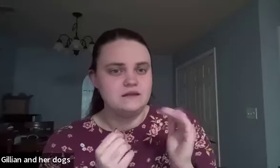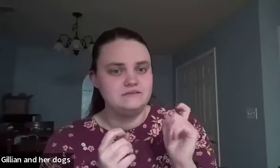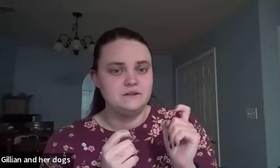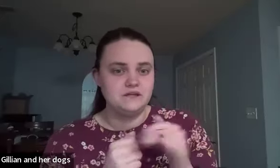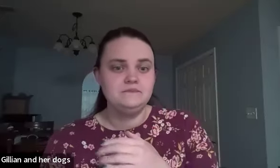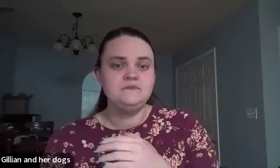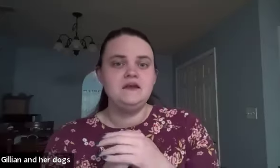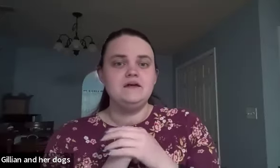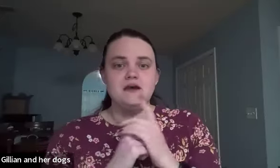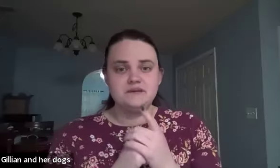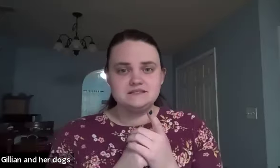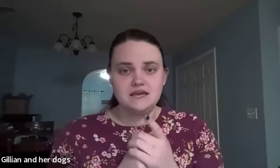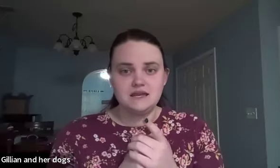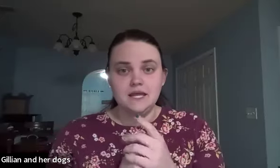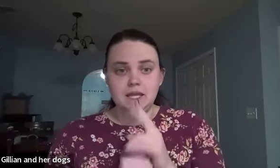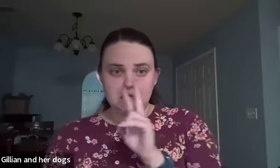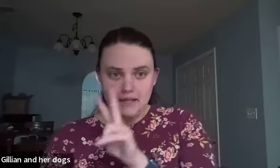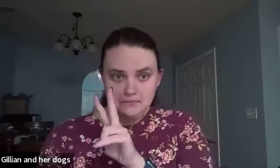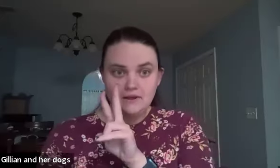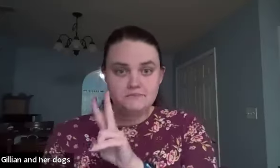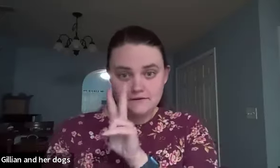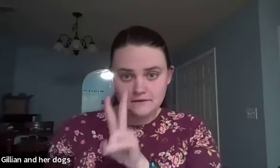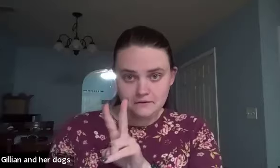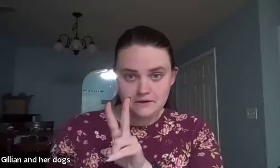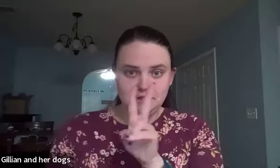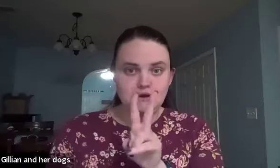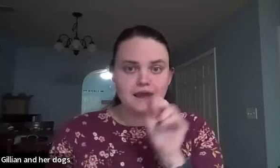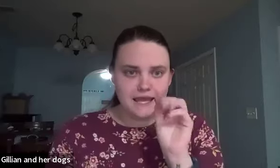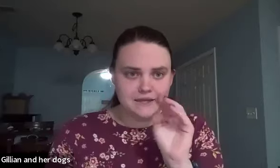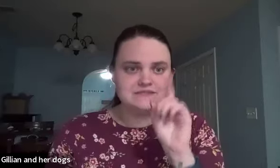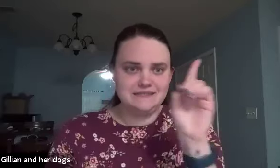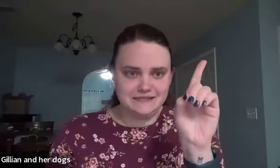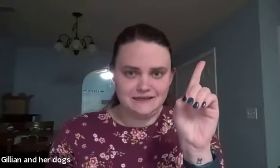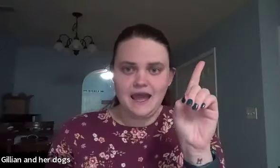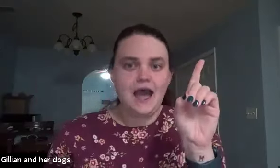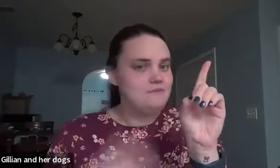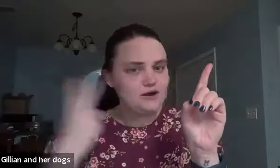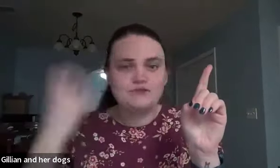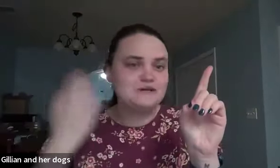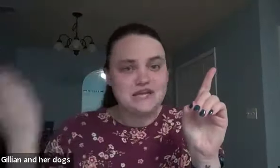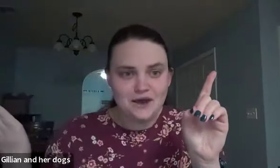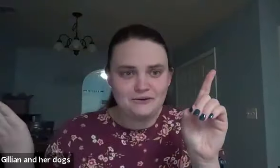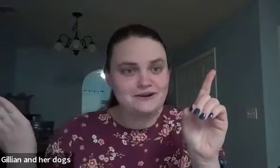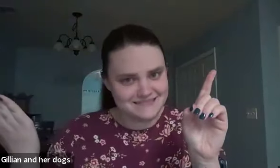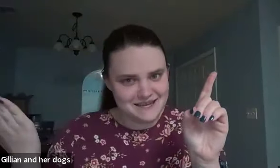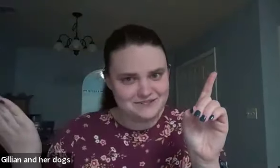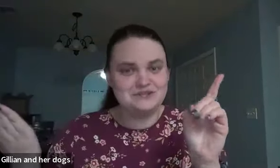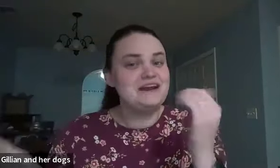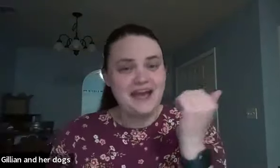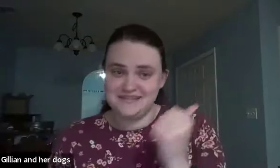spelling if need be. That being said, the couple up there in the corner, you got AMS D. I'm not going to really know y'all's names, so you're going to have to